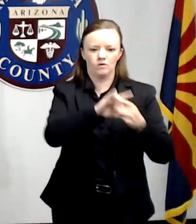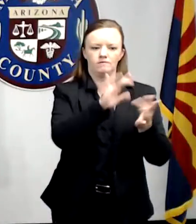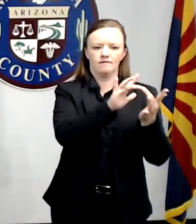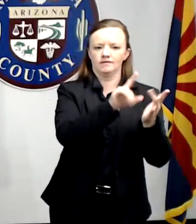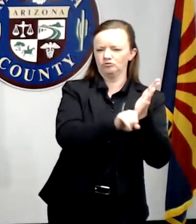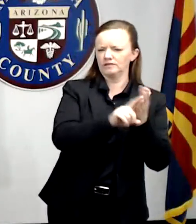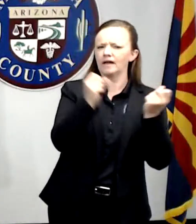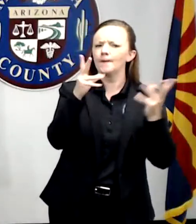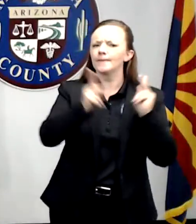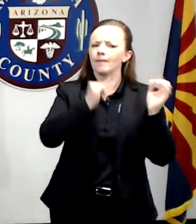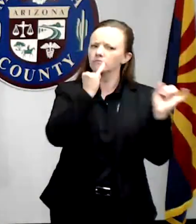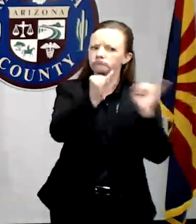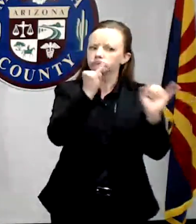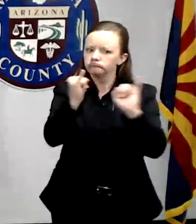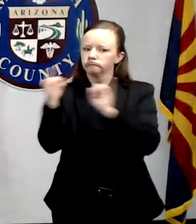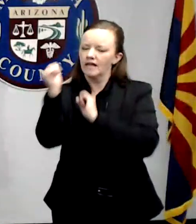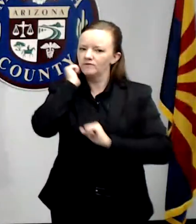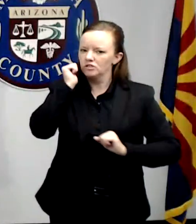Okay.